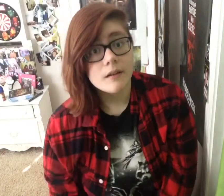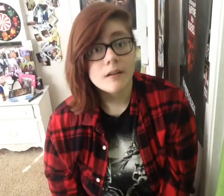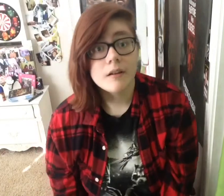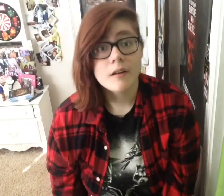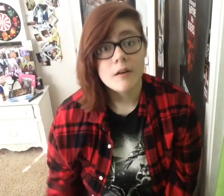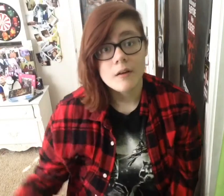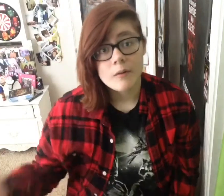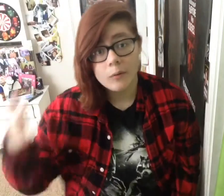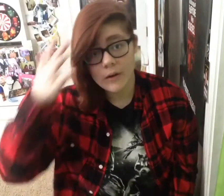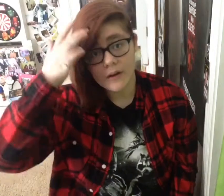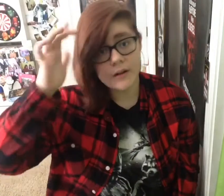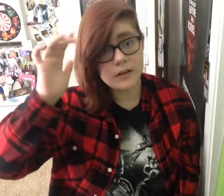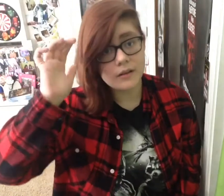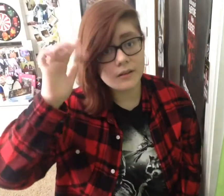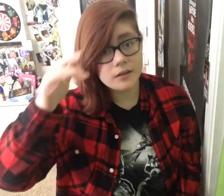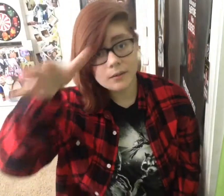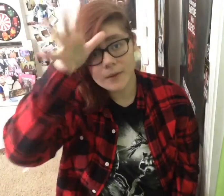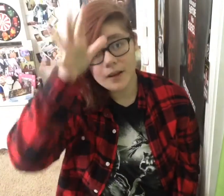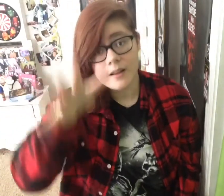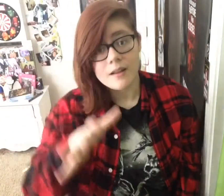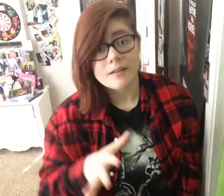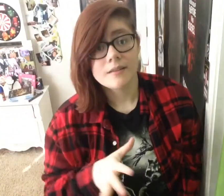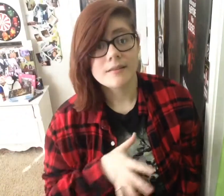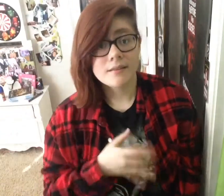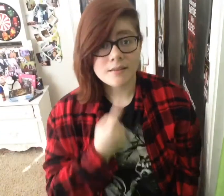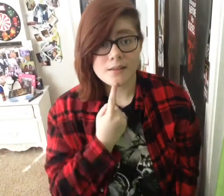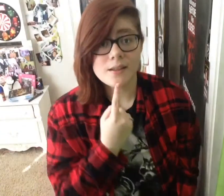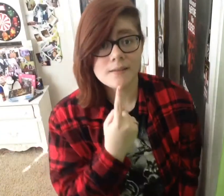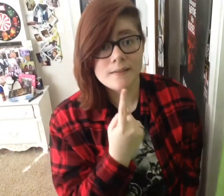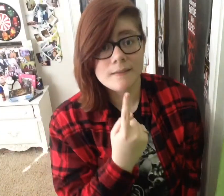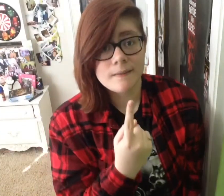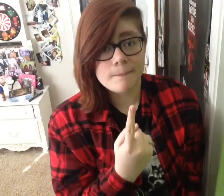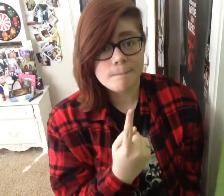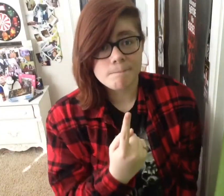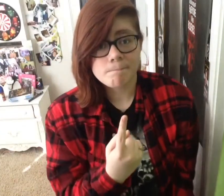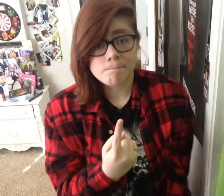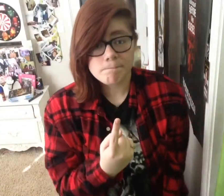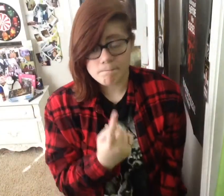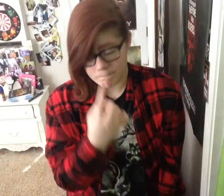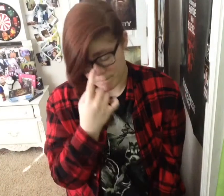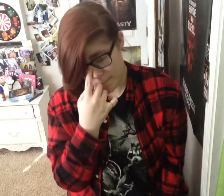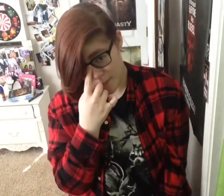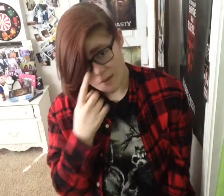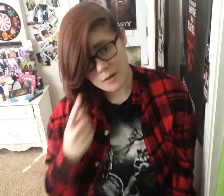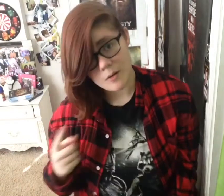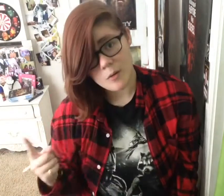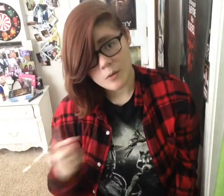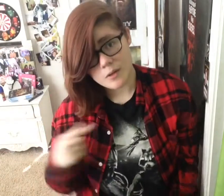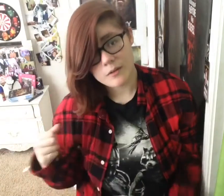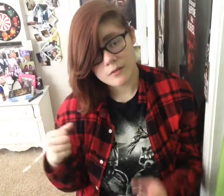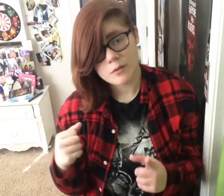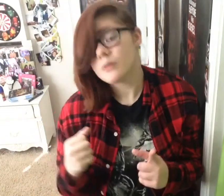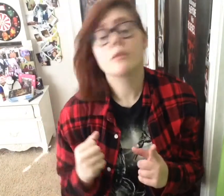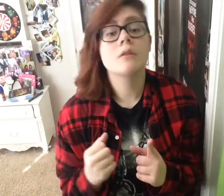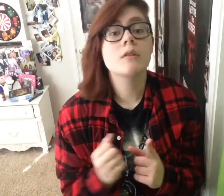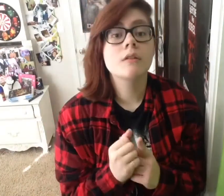Wise men say, only fools